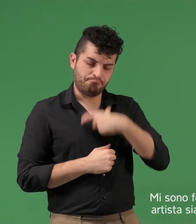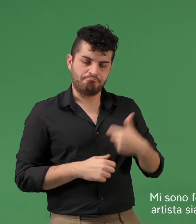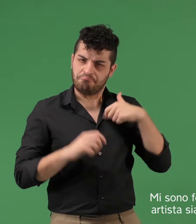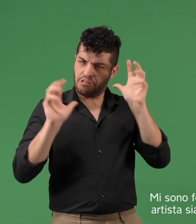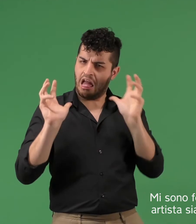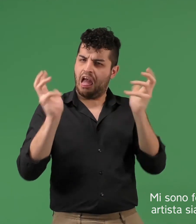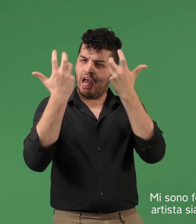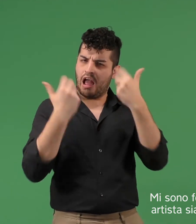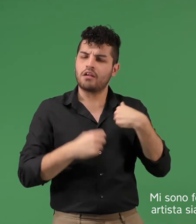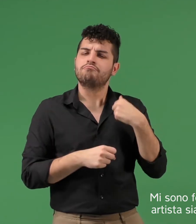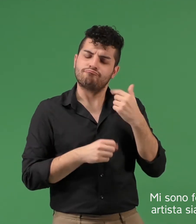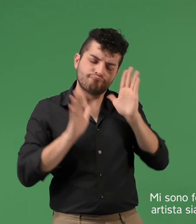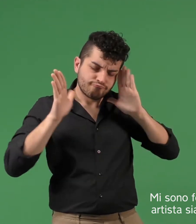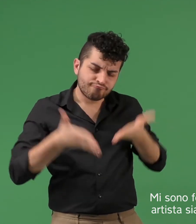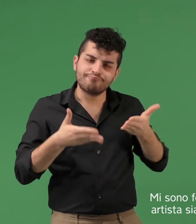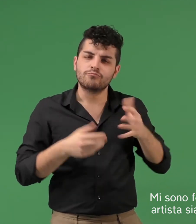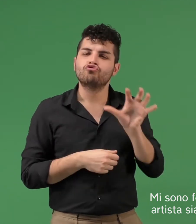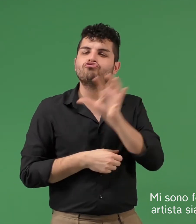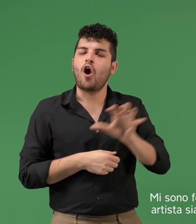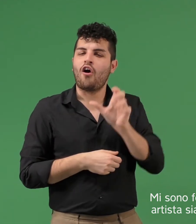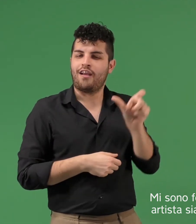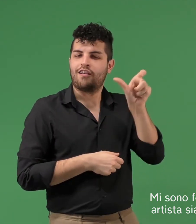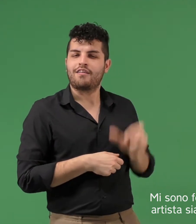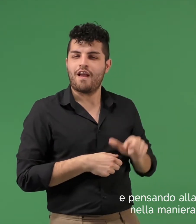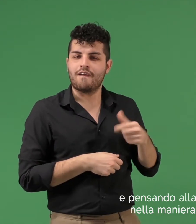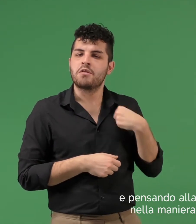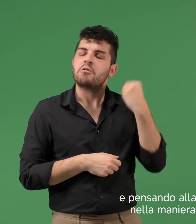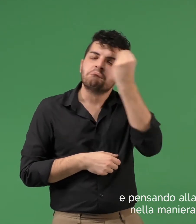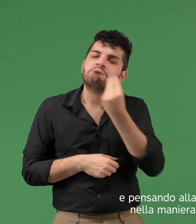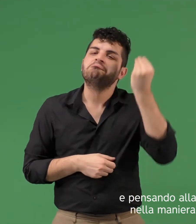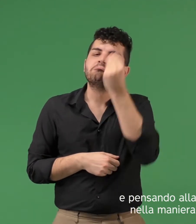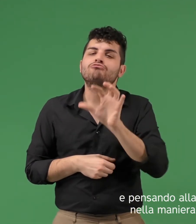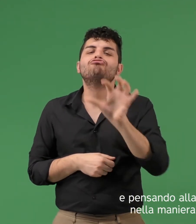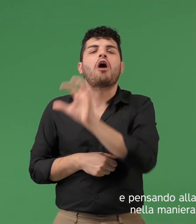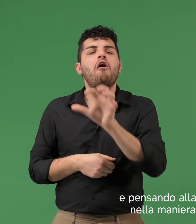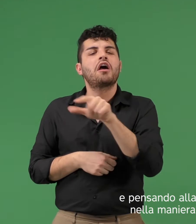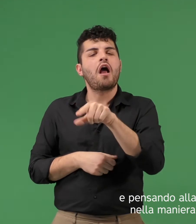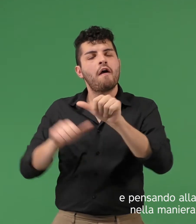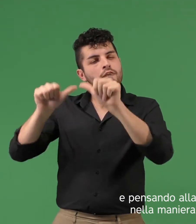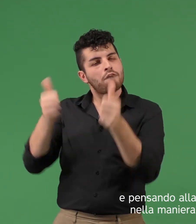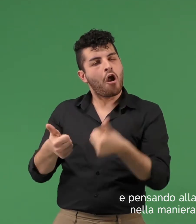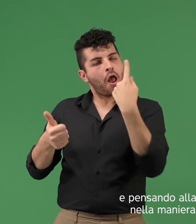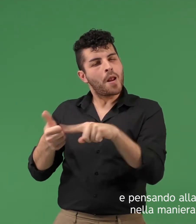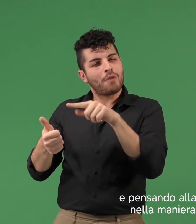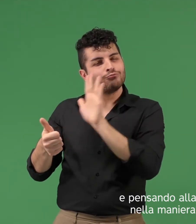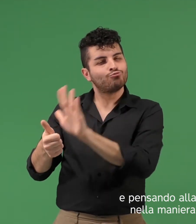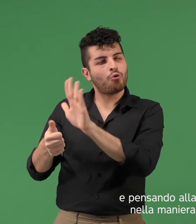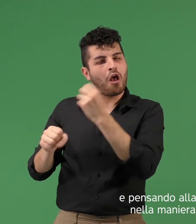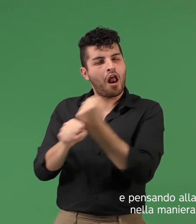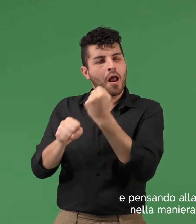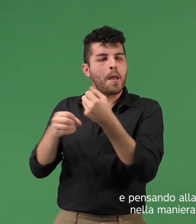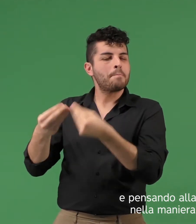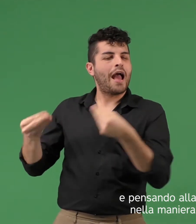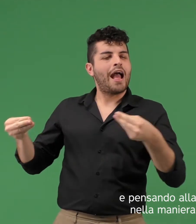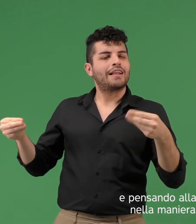I am trained as an artist and trained as a geographer, and thinking about geography informs the way